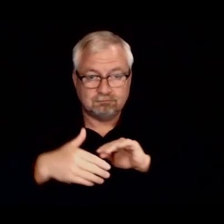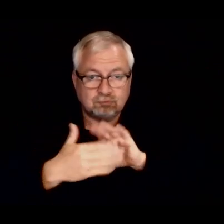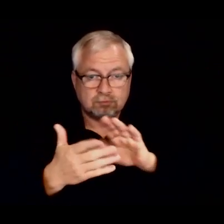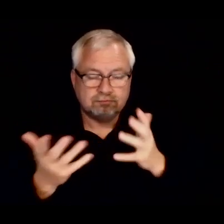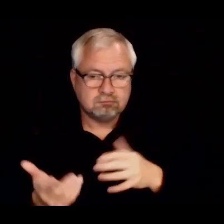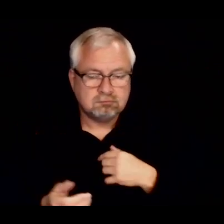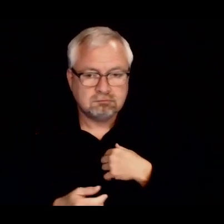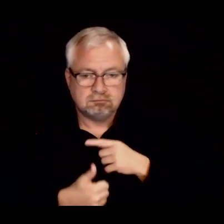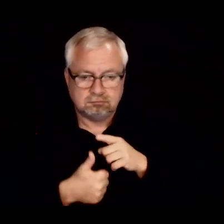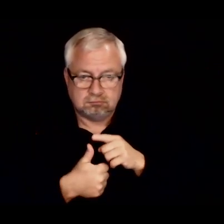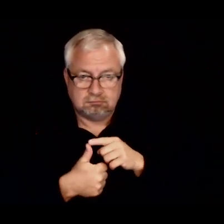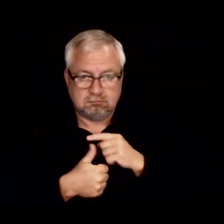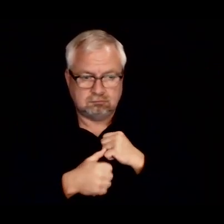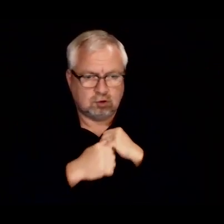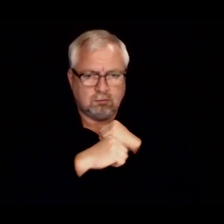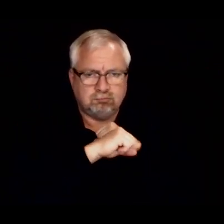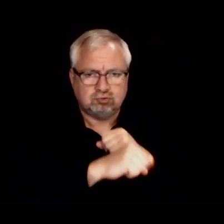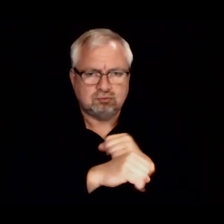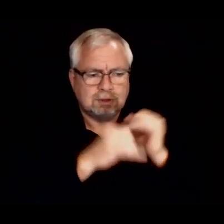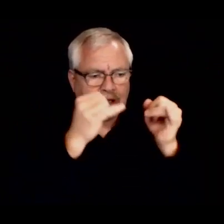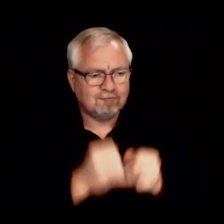patient privacy and